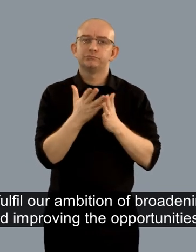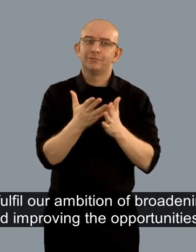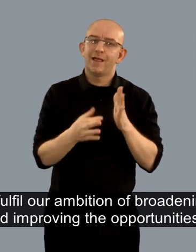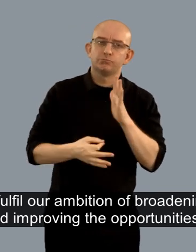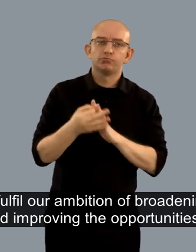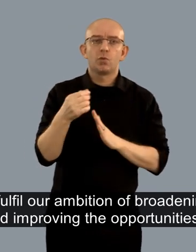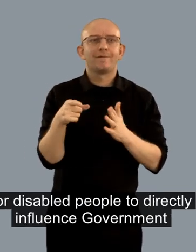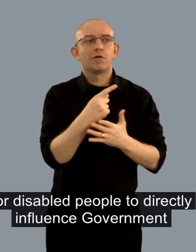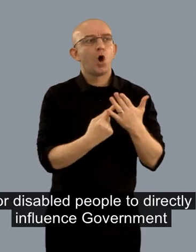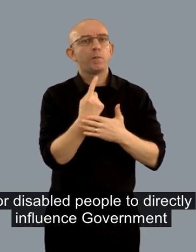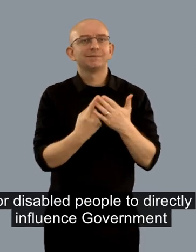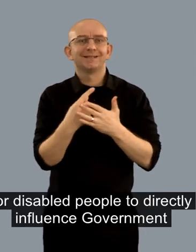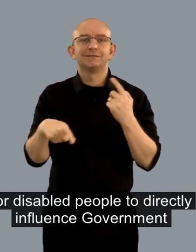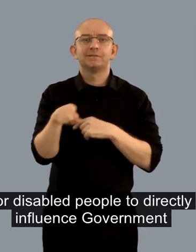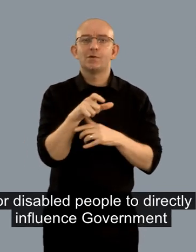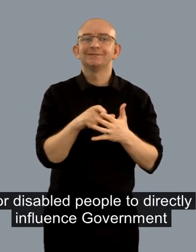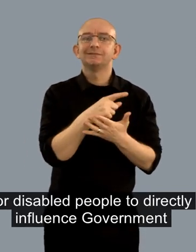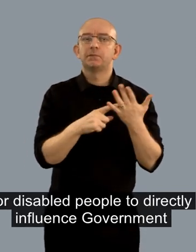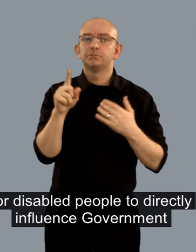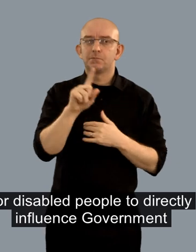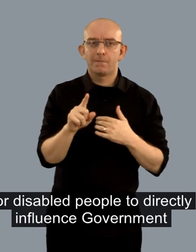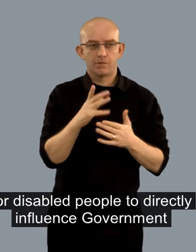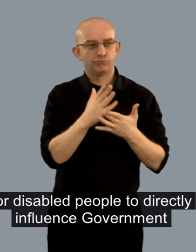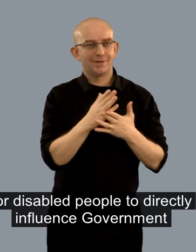the opportunities for disabled people to directly influence